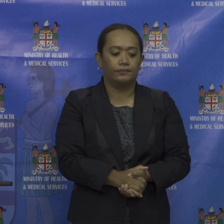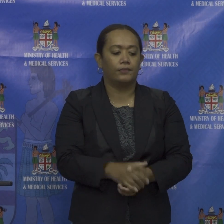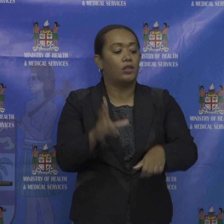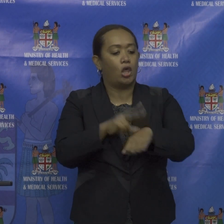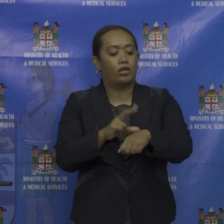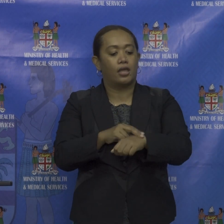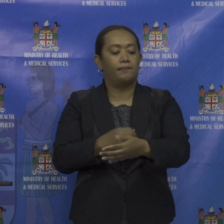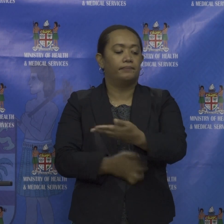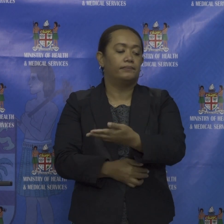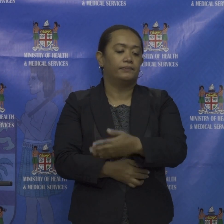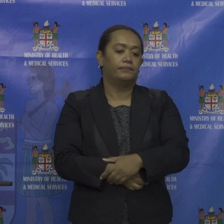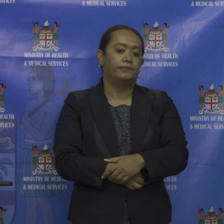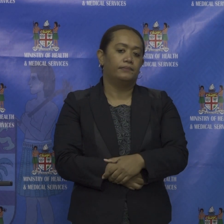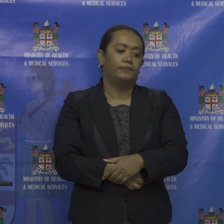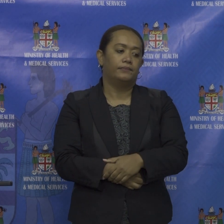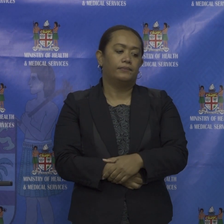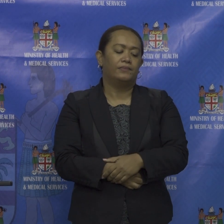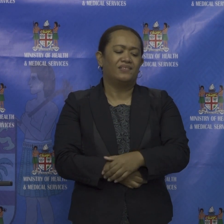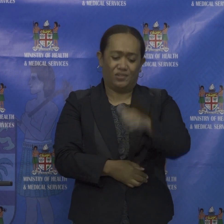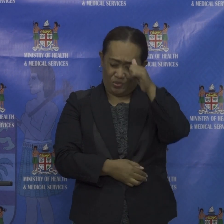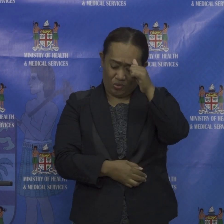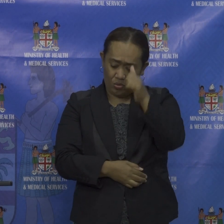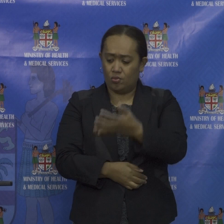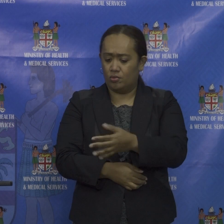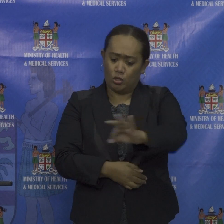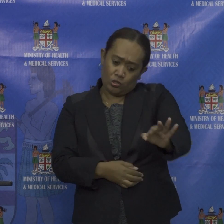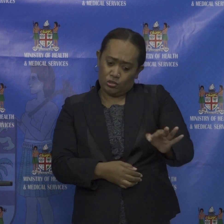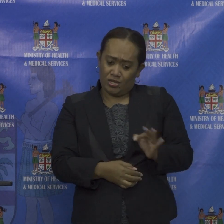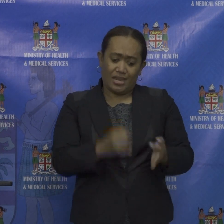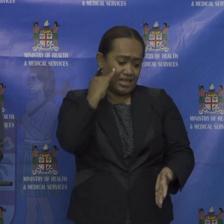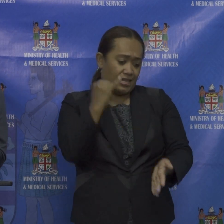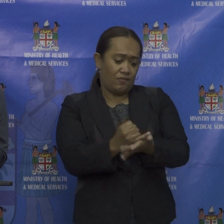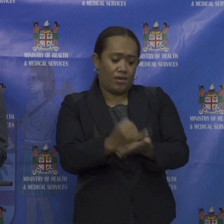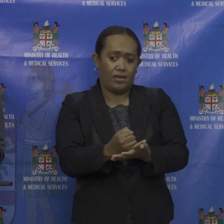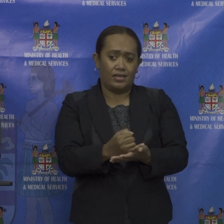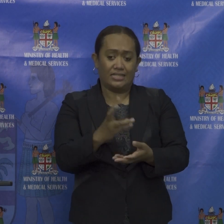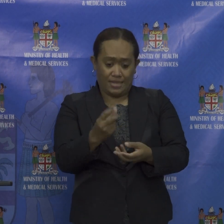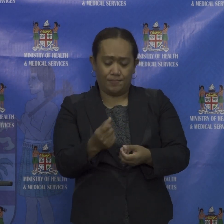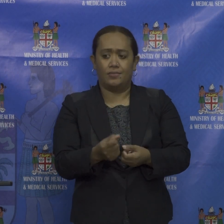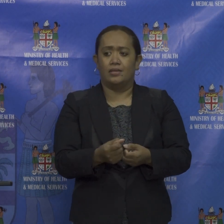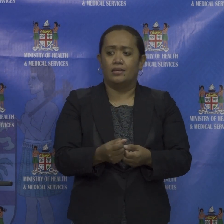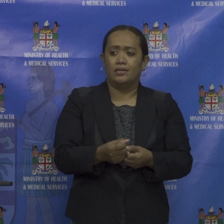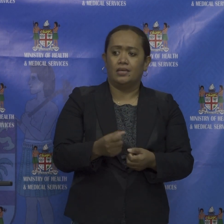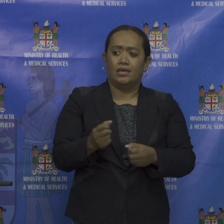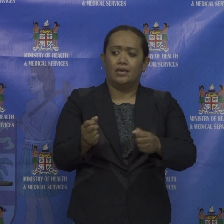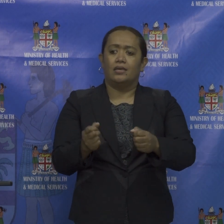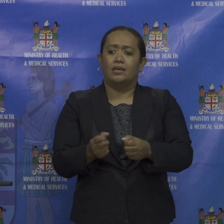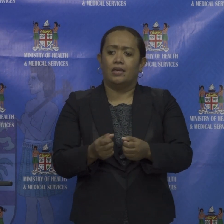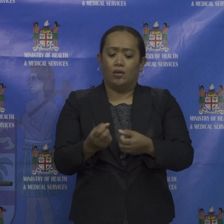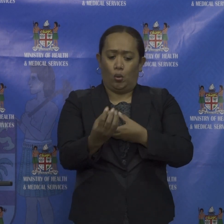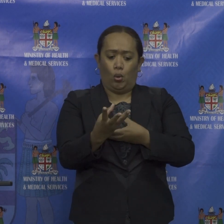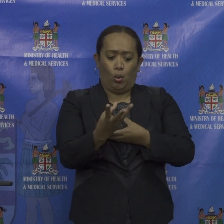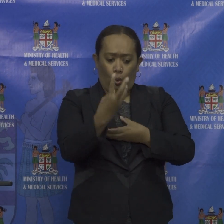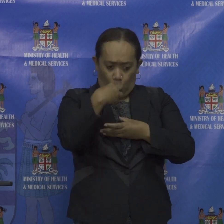Dr. Fong, given that you have yet to identify the source of infection for some of the community transmissions, is